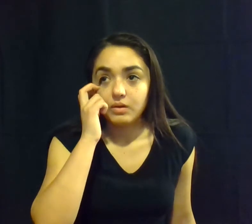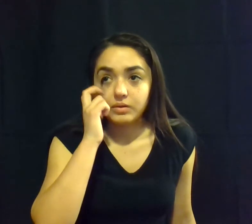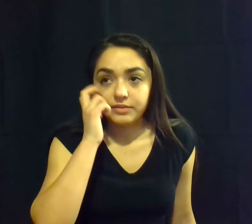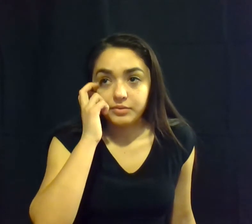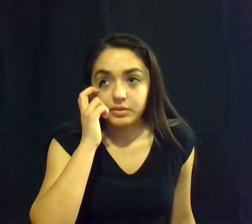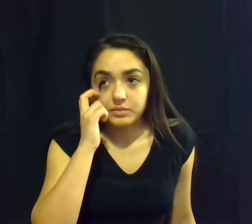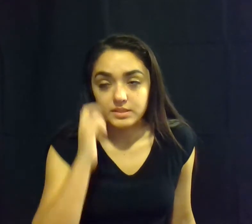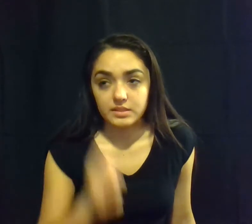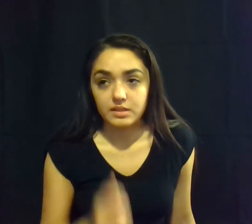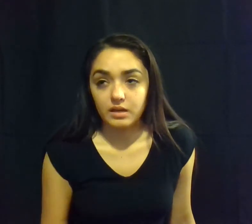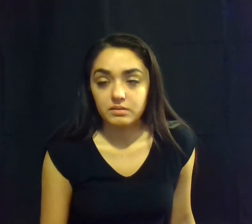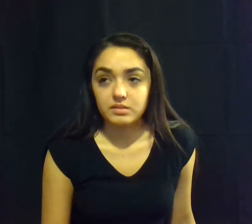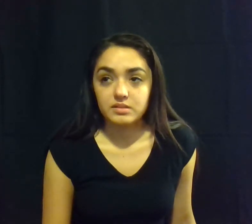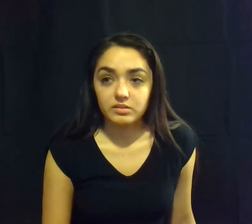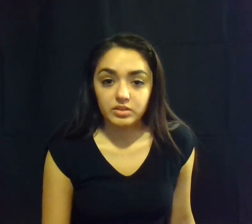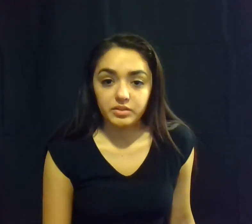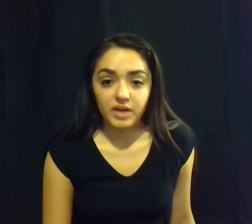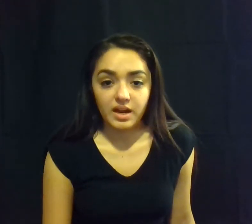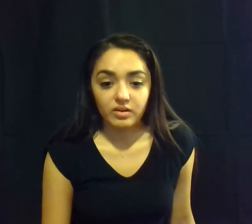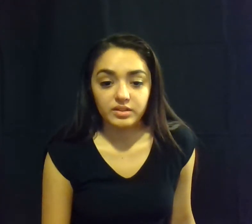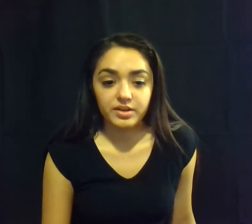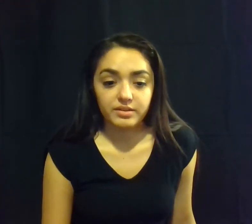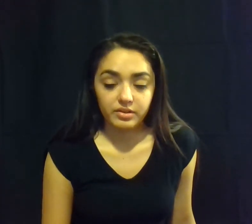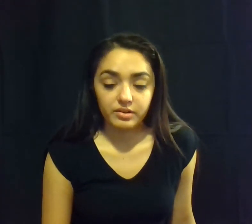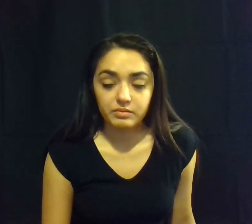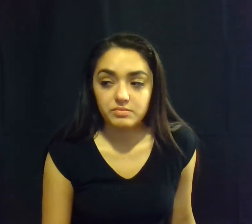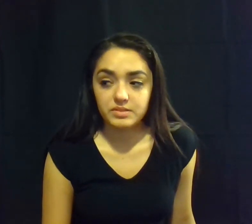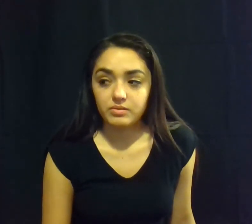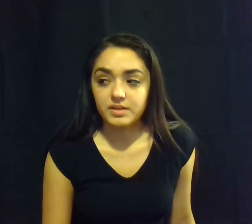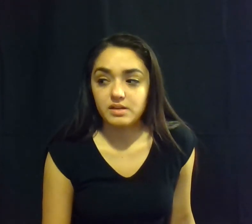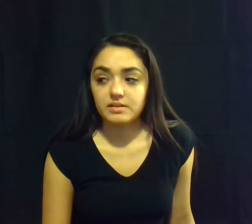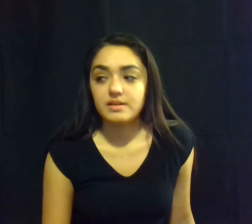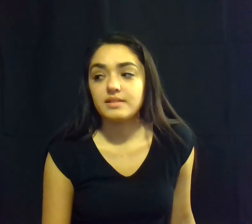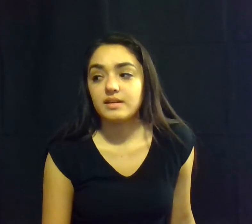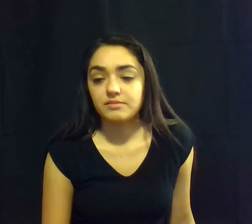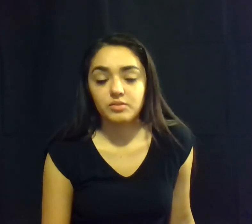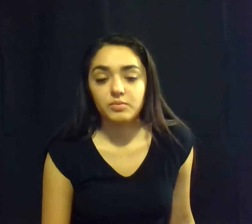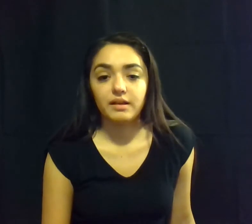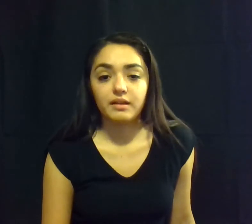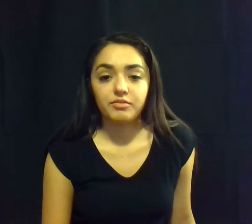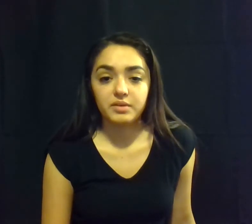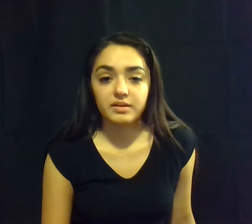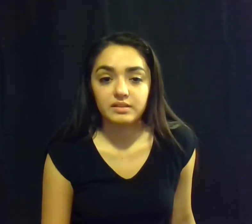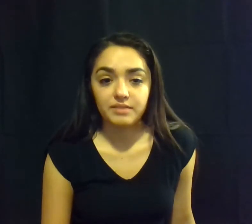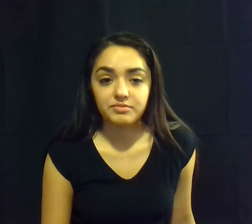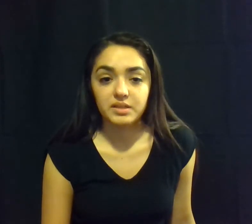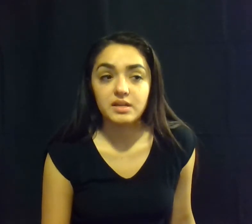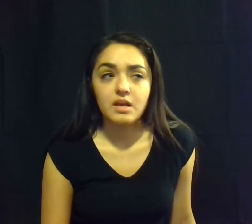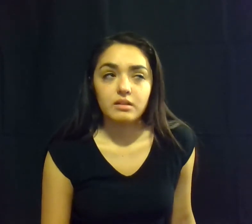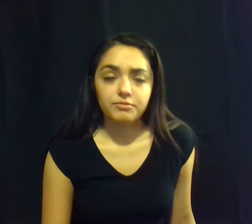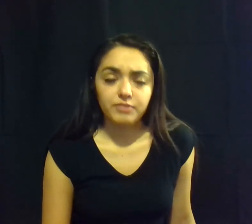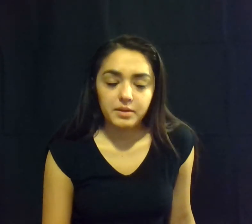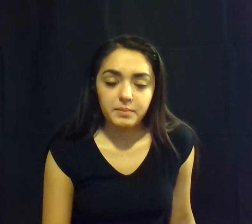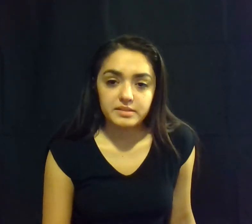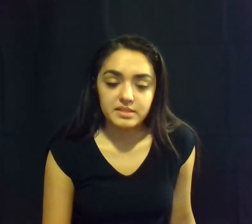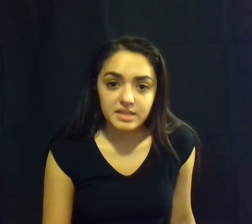And everyone was still looking around and trying to figure out what was going on. And then after a while, everybody left. But the firemen stayed